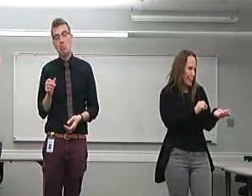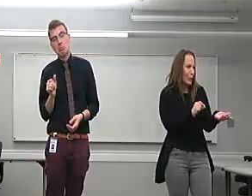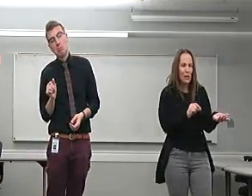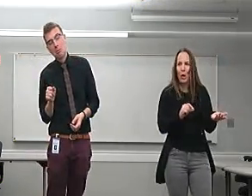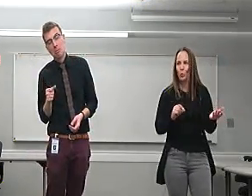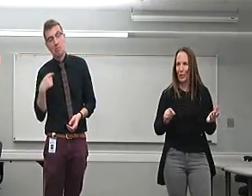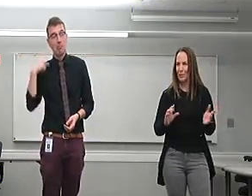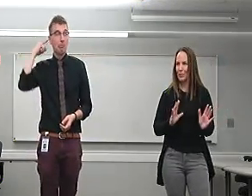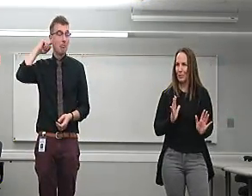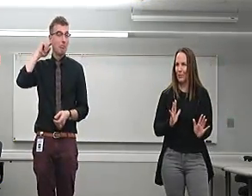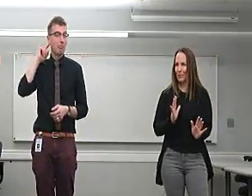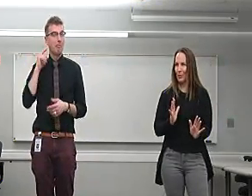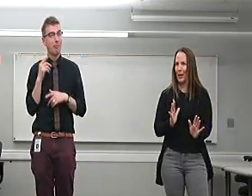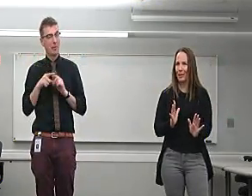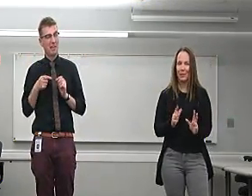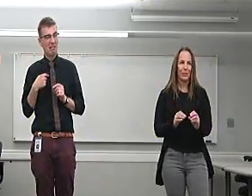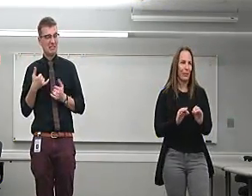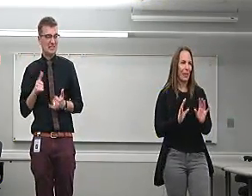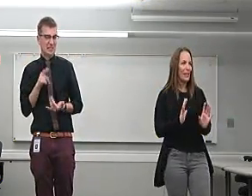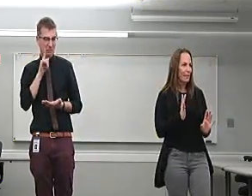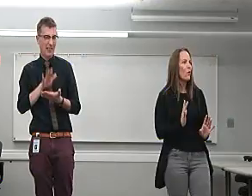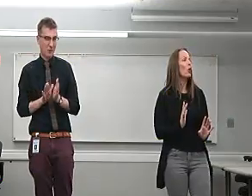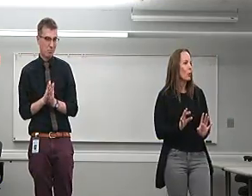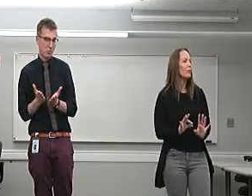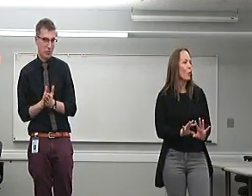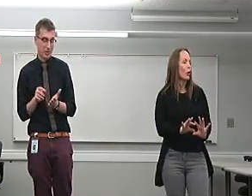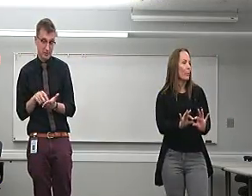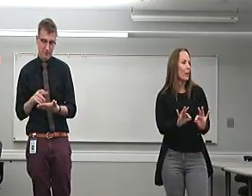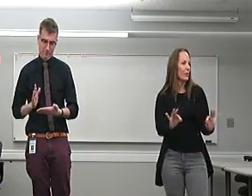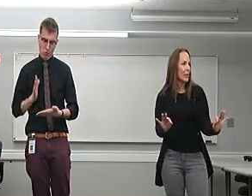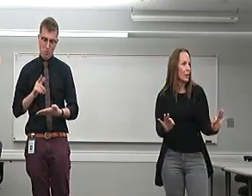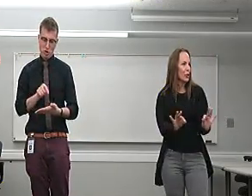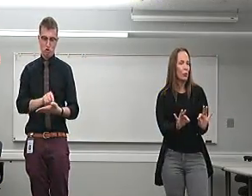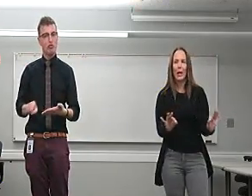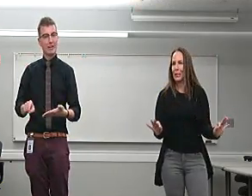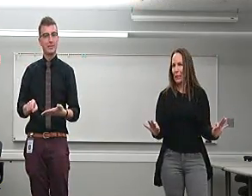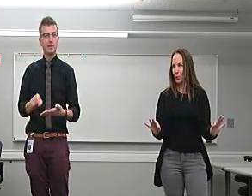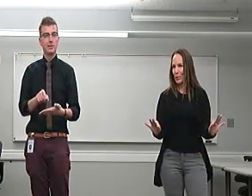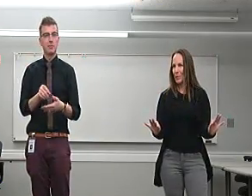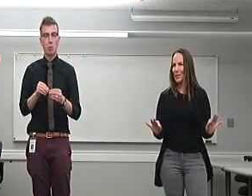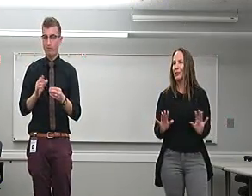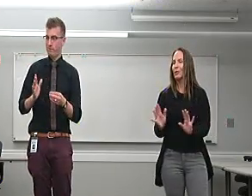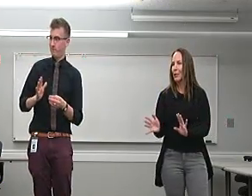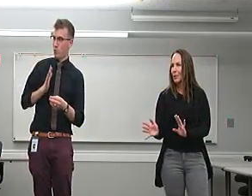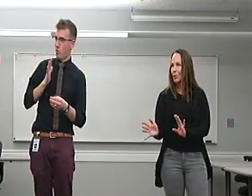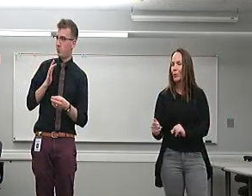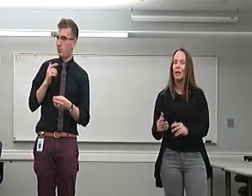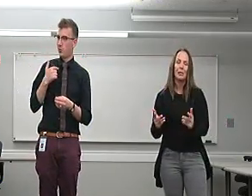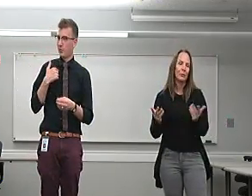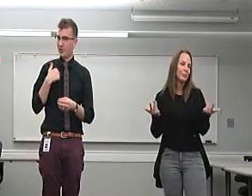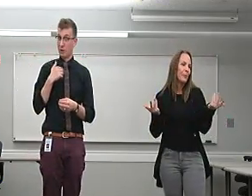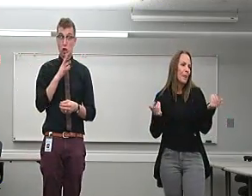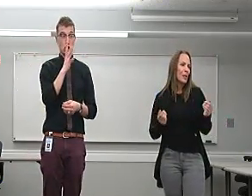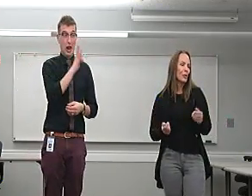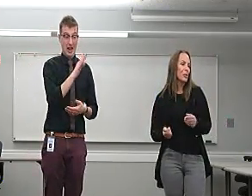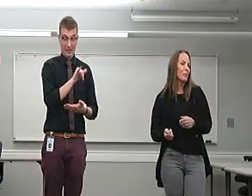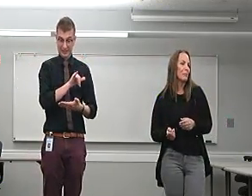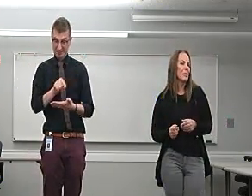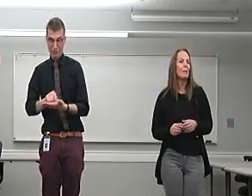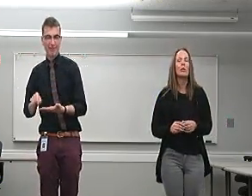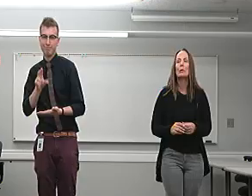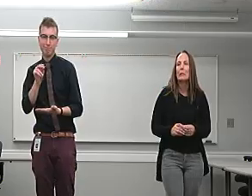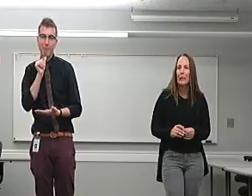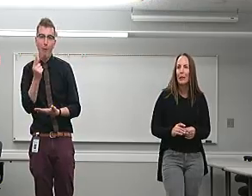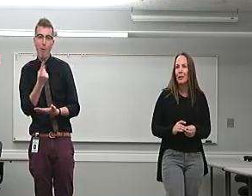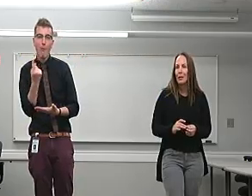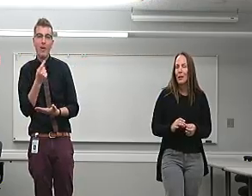written, right? That's a formal form of English, is writing it. We speak differently than we write. So just some interesting